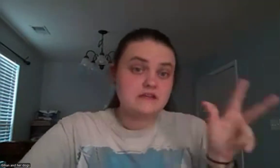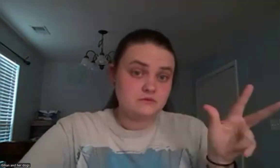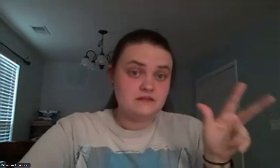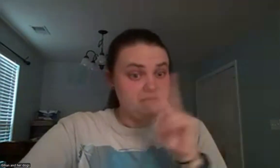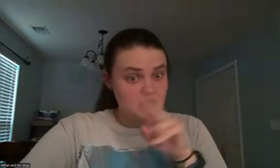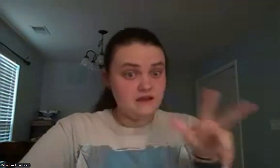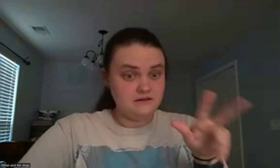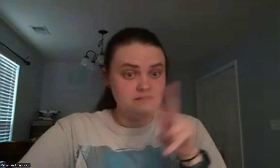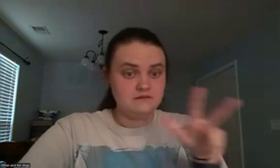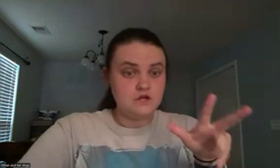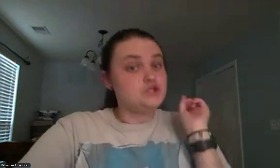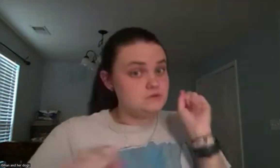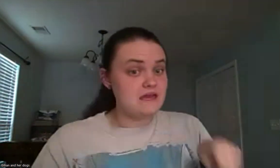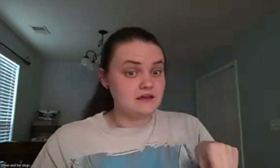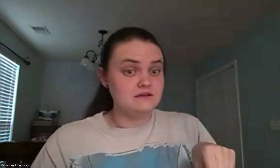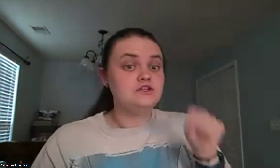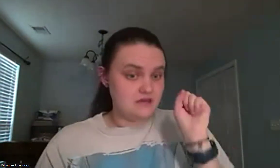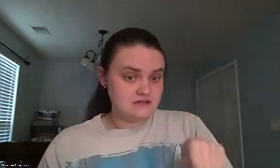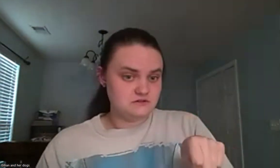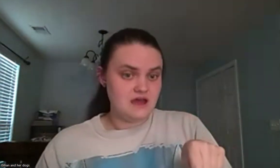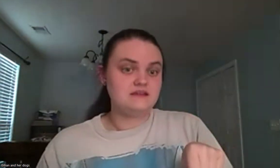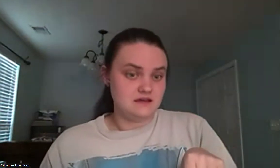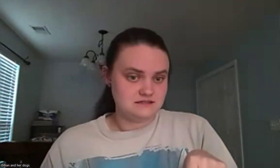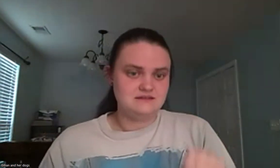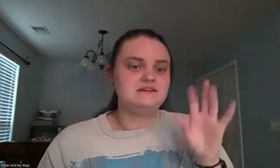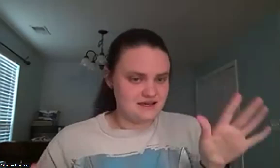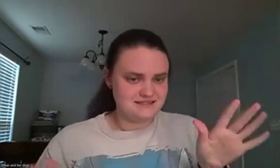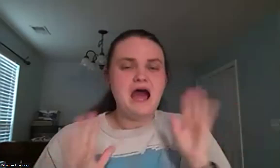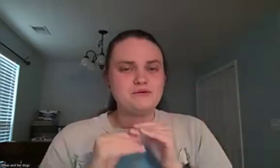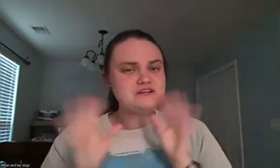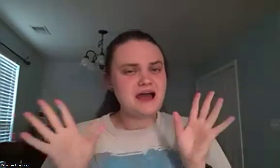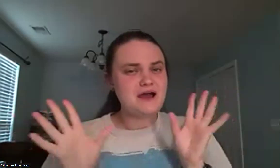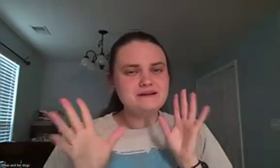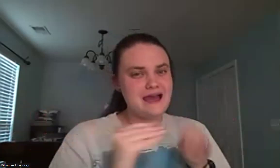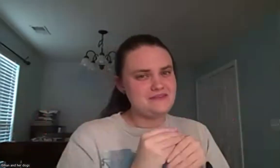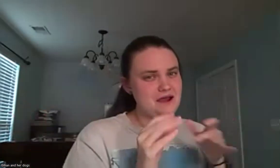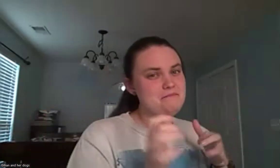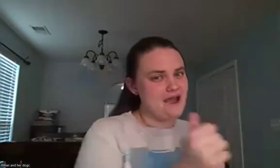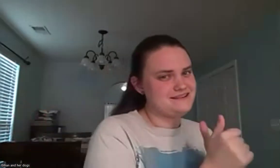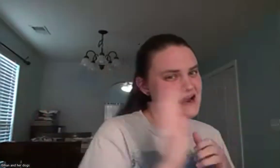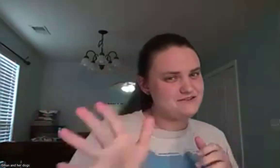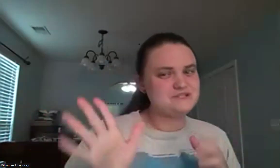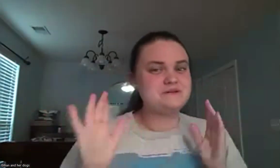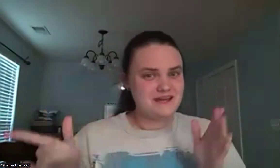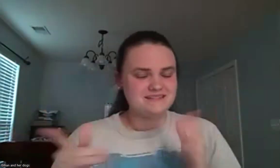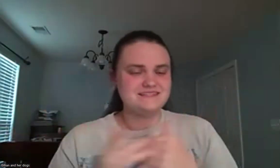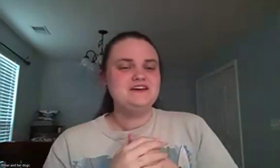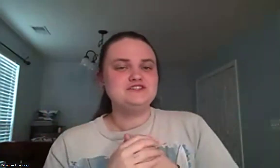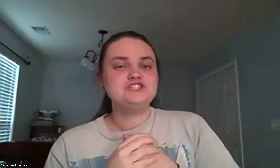23, like that. You can do that. Yes. Yes. I always add that. I come back to that afterwards, but yes. So she asked